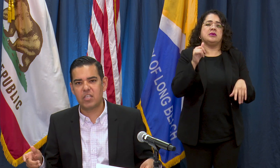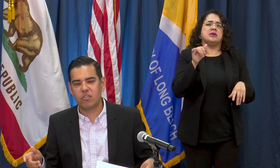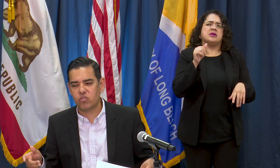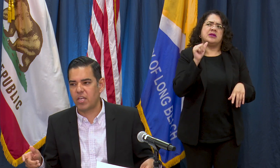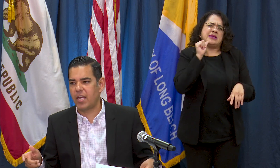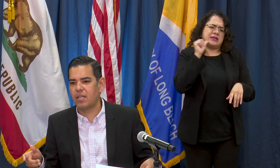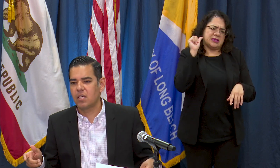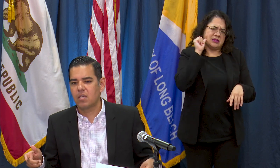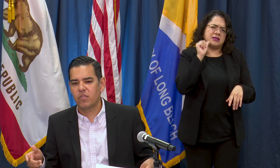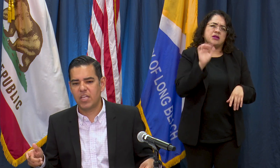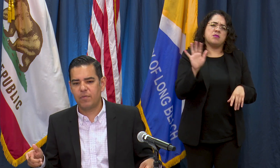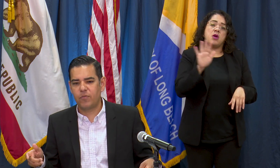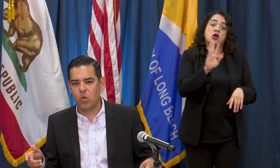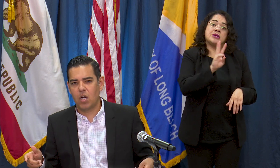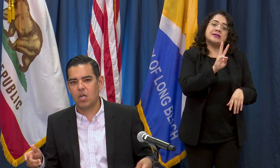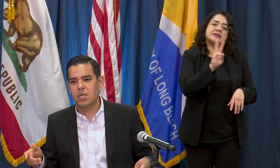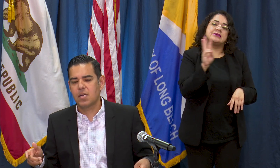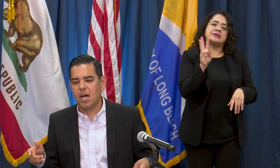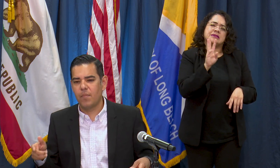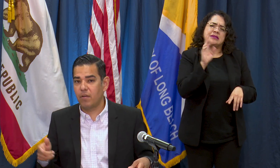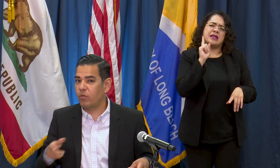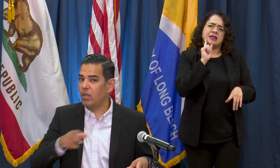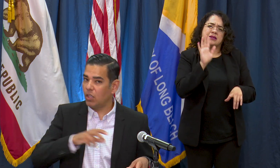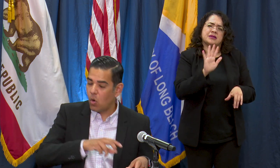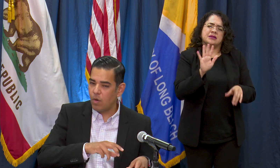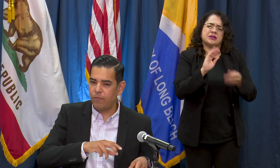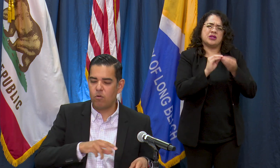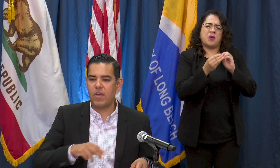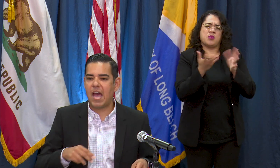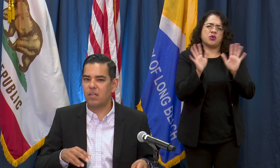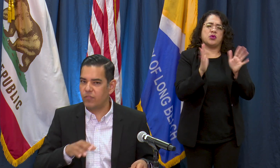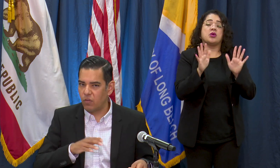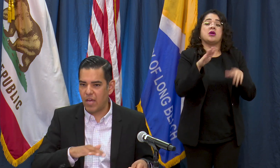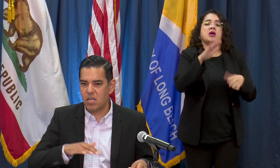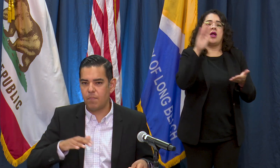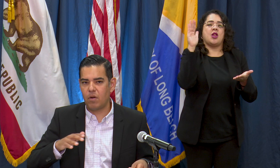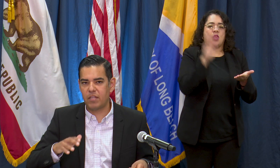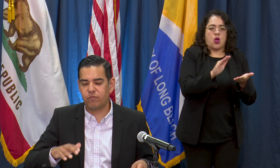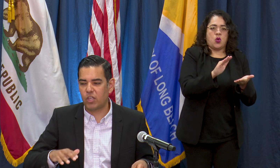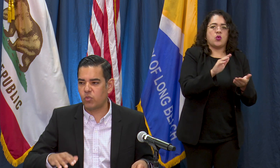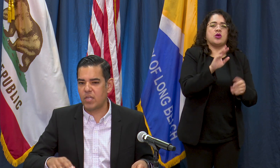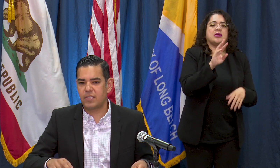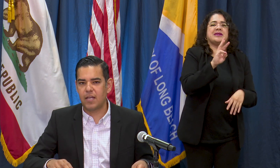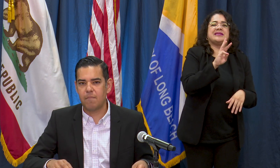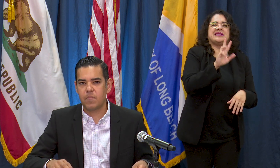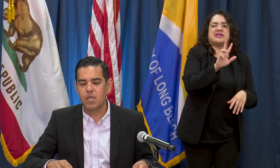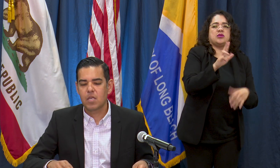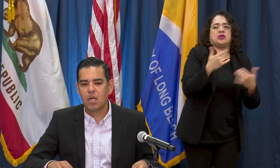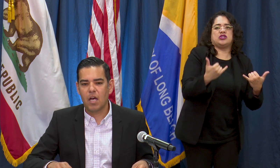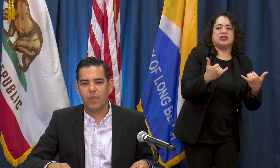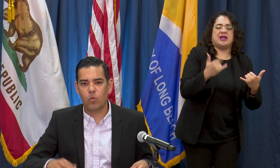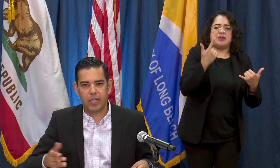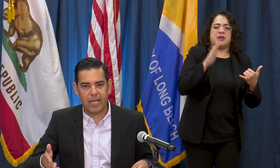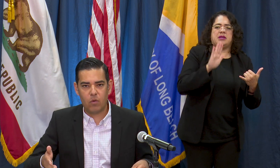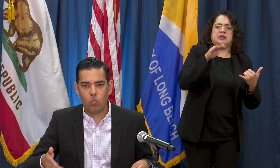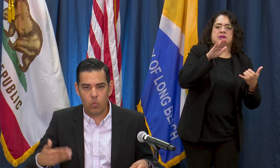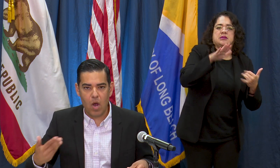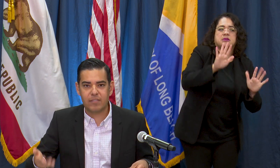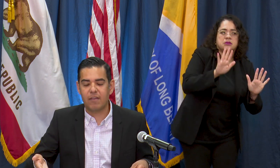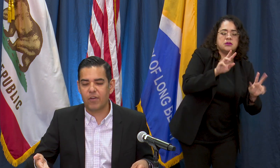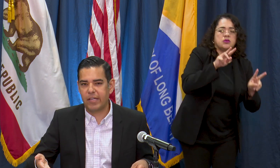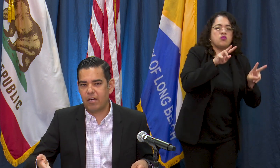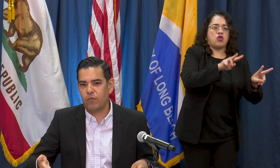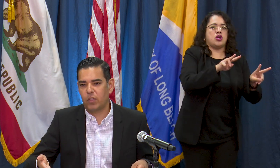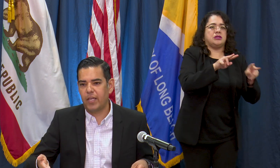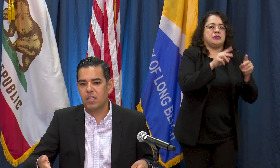higher, I think, yesterday, the day before, and of course, and lower before that. And so that number has fluctuated some. And we